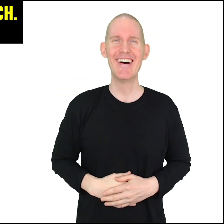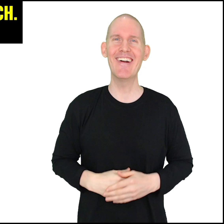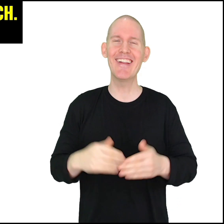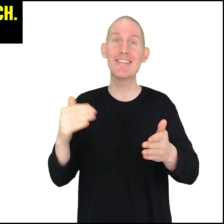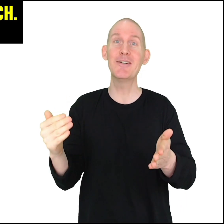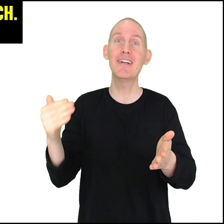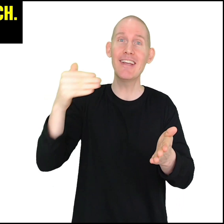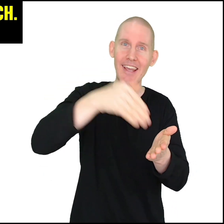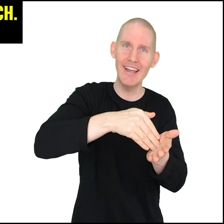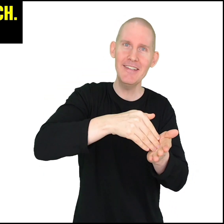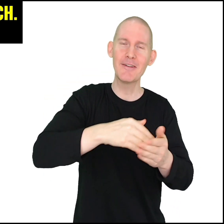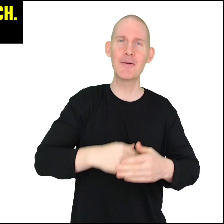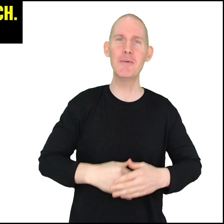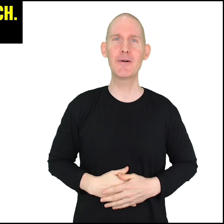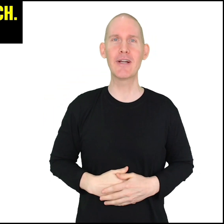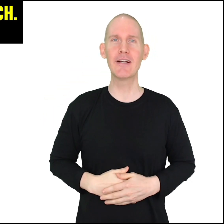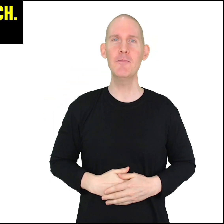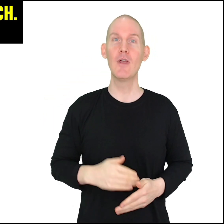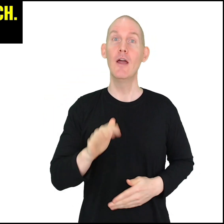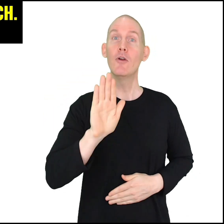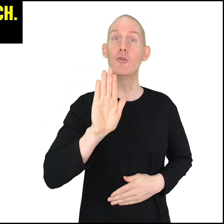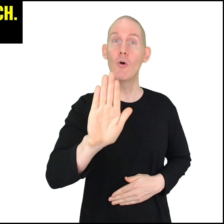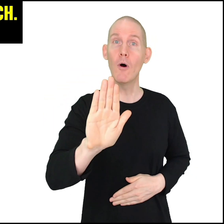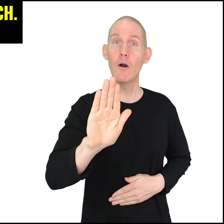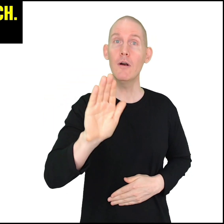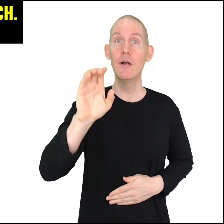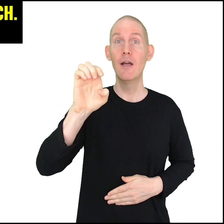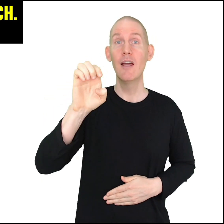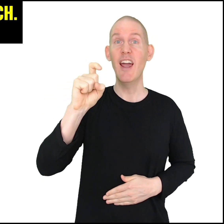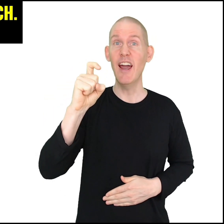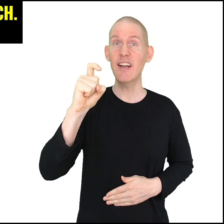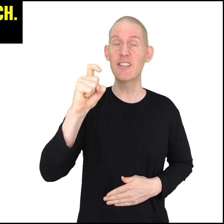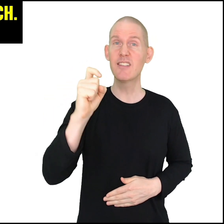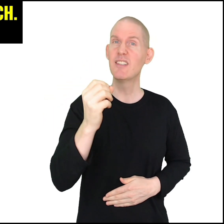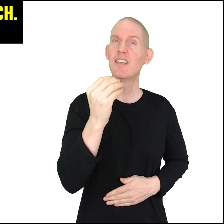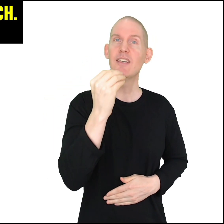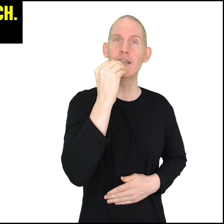right, let's do it again, a little bit quicker. Your ex